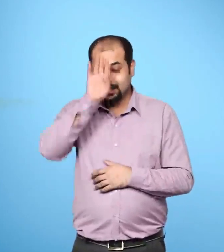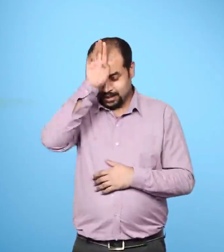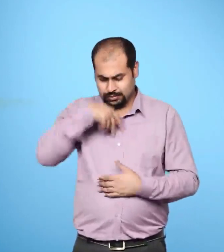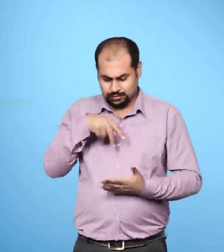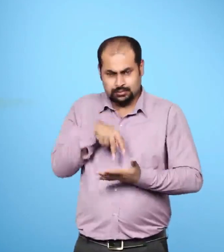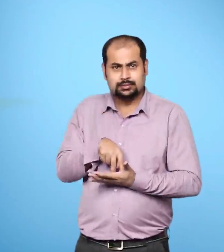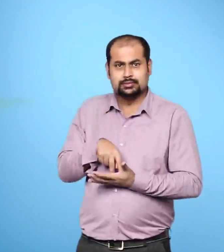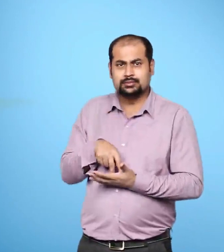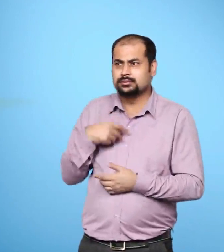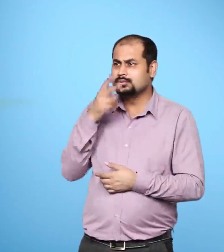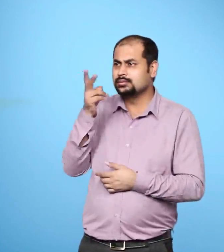standing in front of the king,